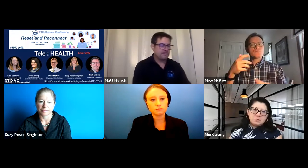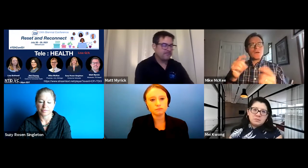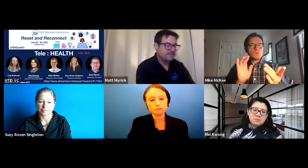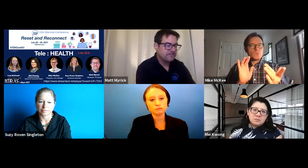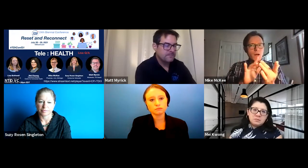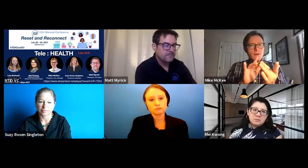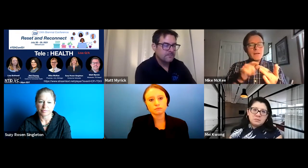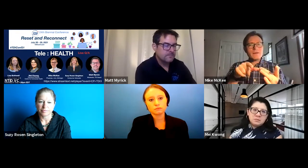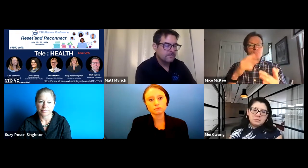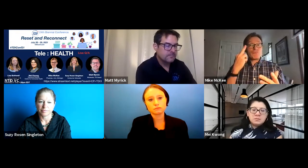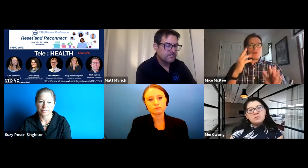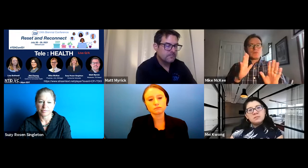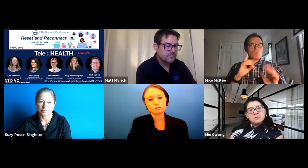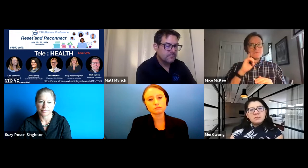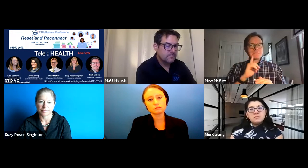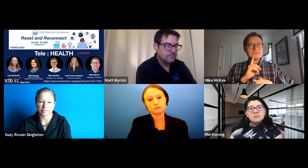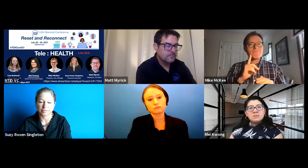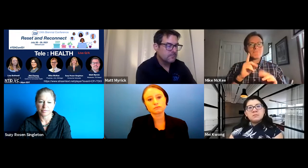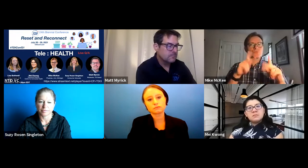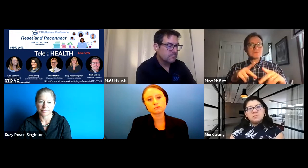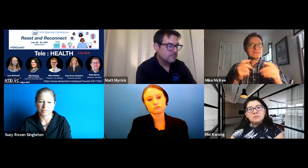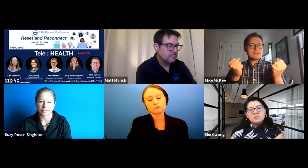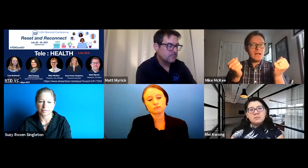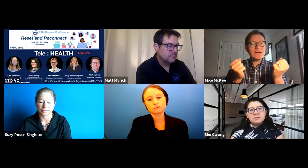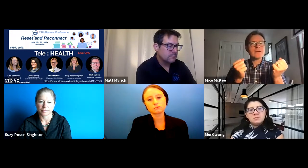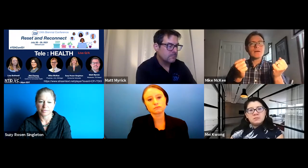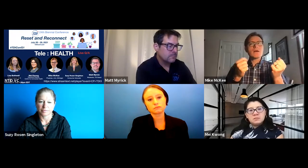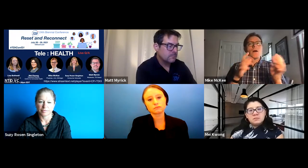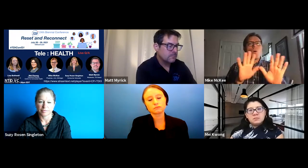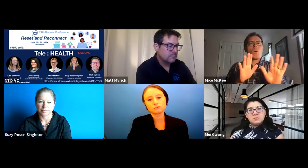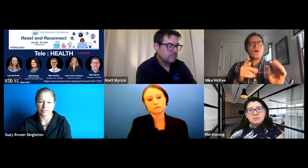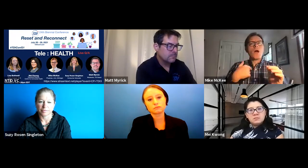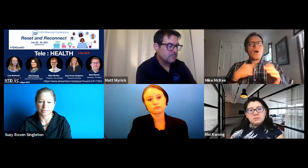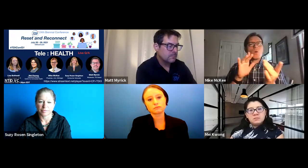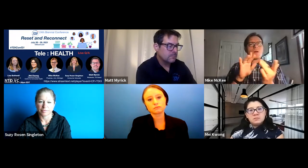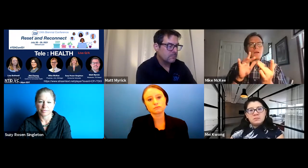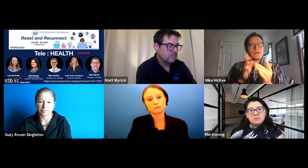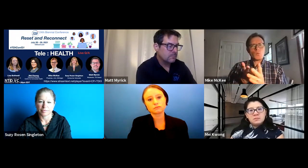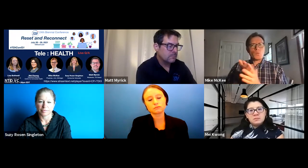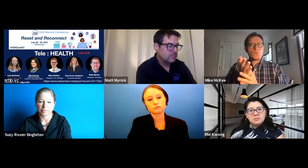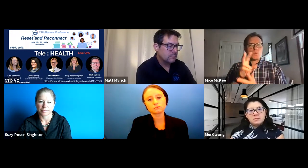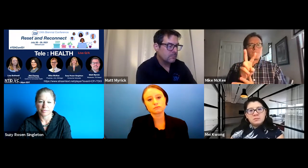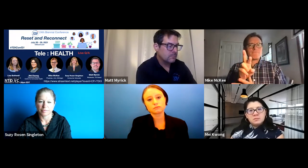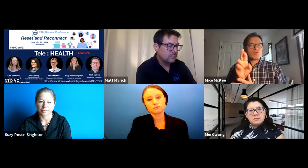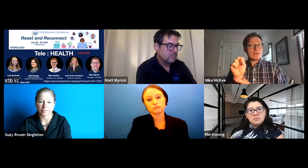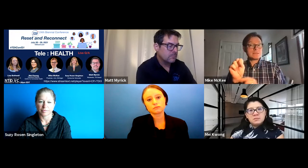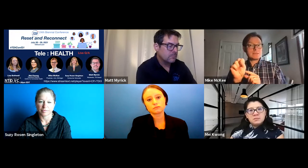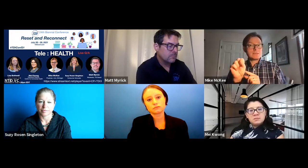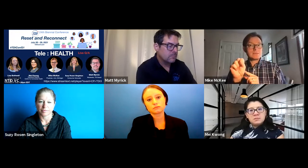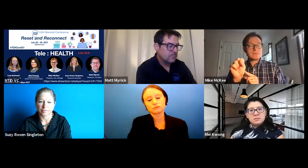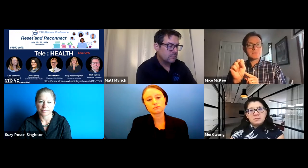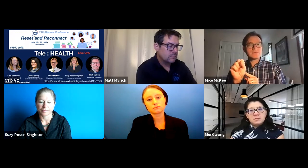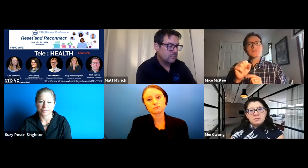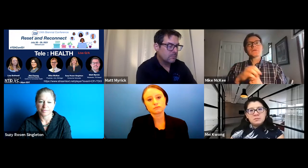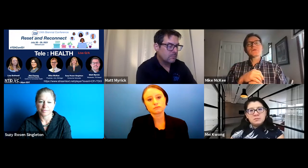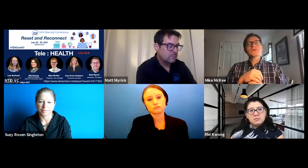let's say a deaf patient tries to connect, or a physician tries to connect with a deaf patient, realizes they're a signer, and then they want